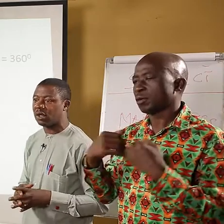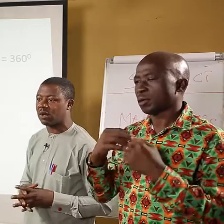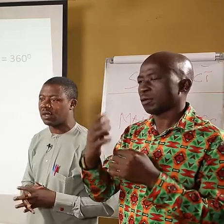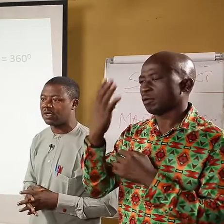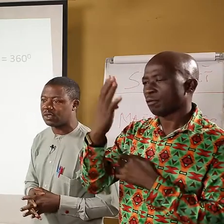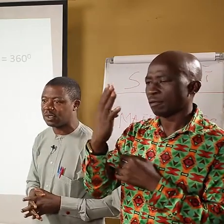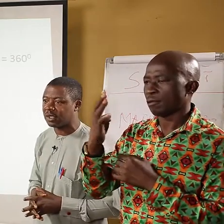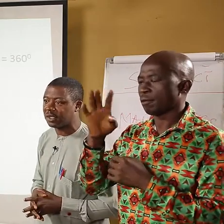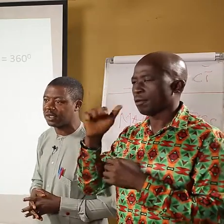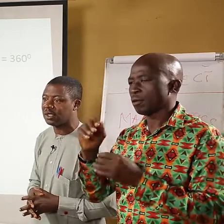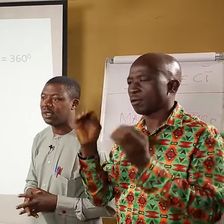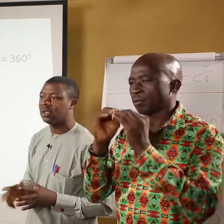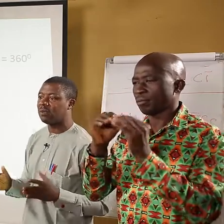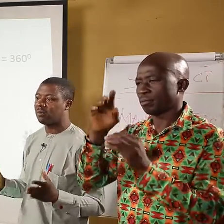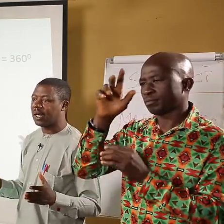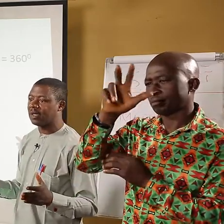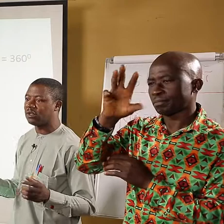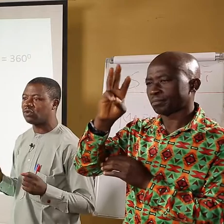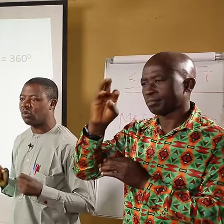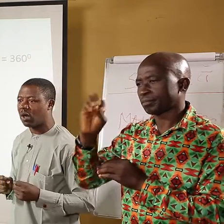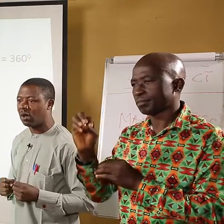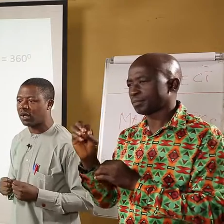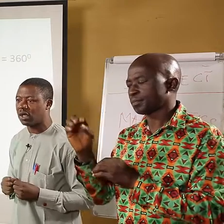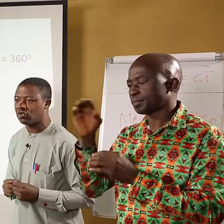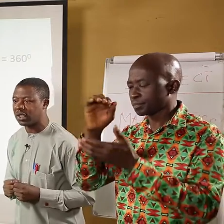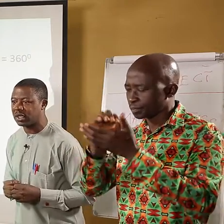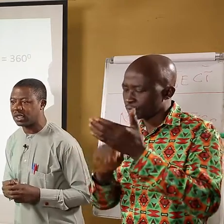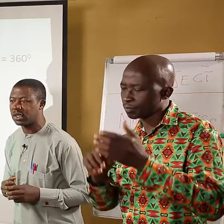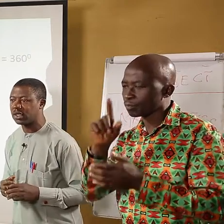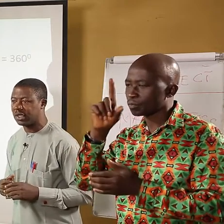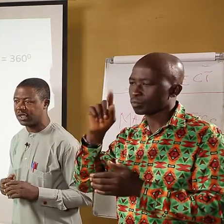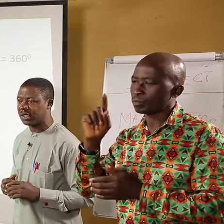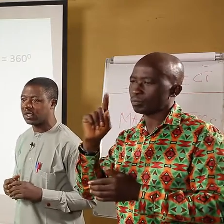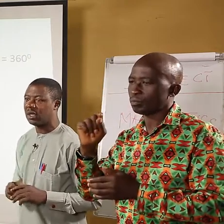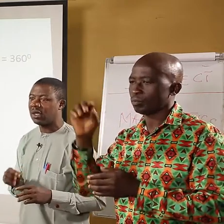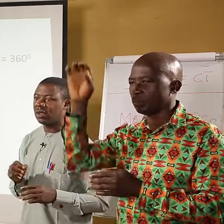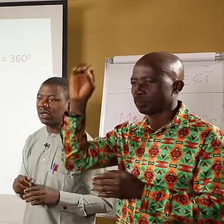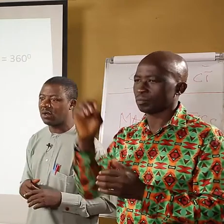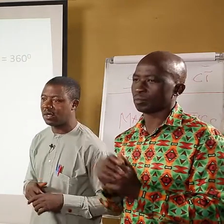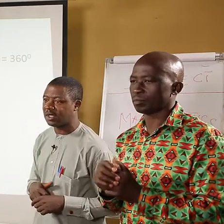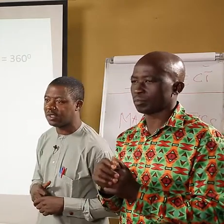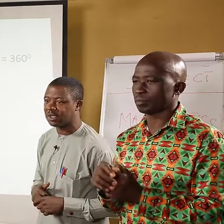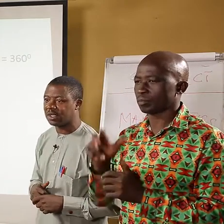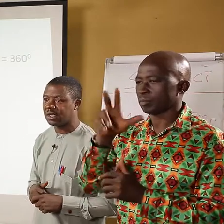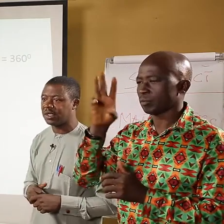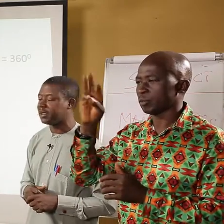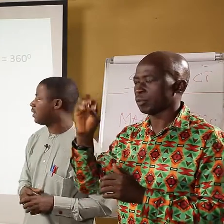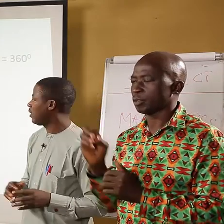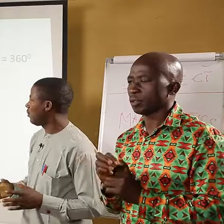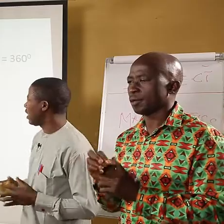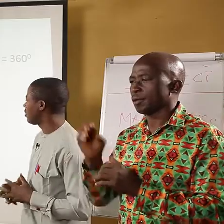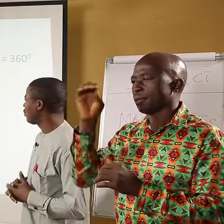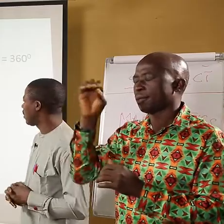to 360 degrees minus 120 degrees. 360